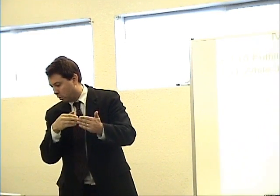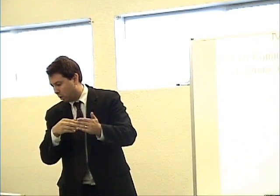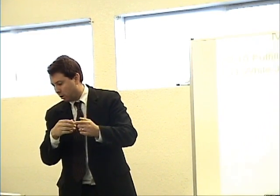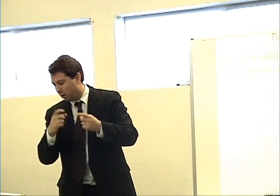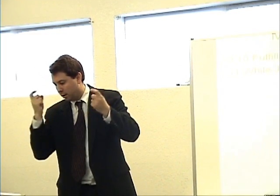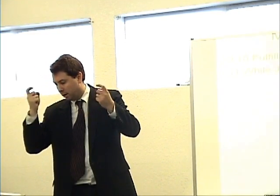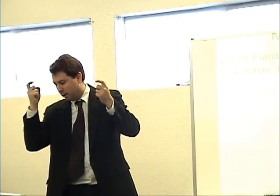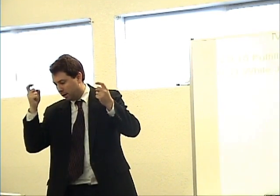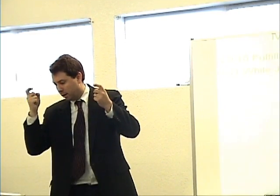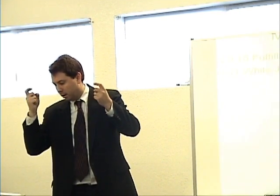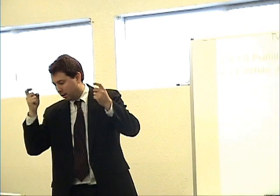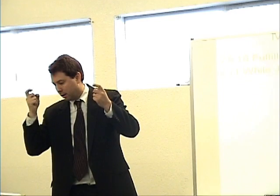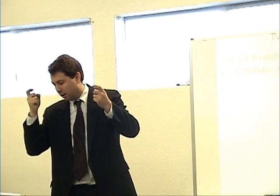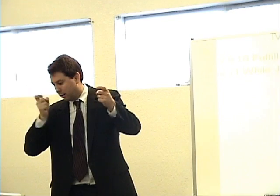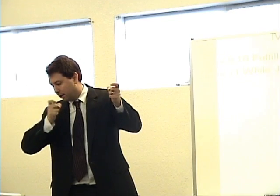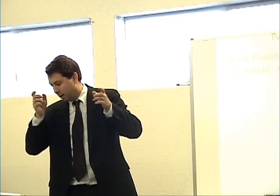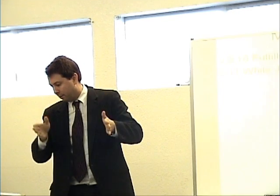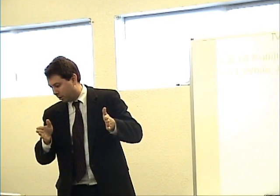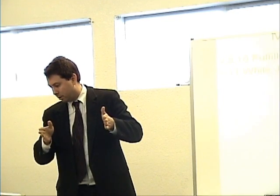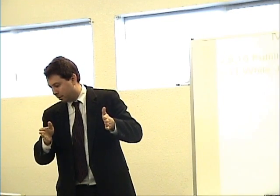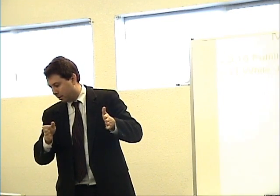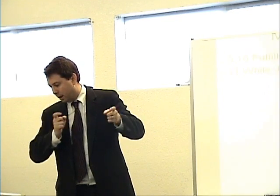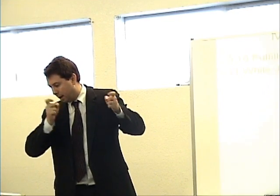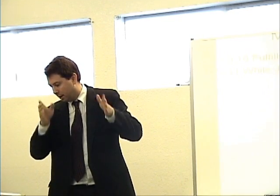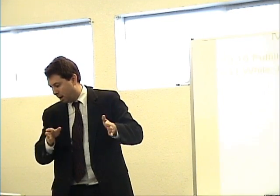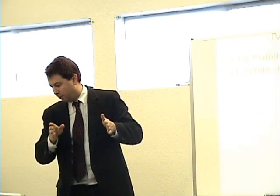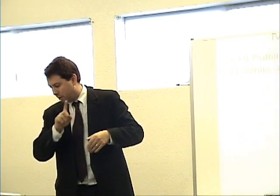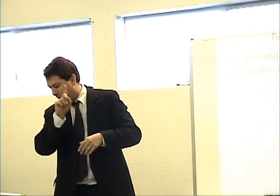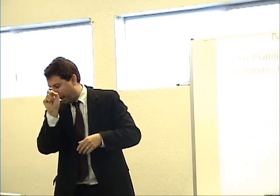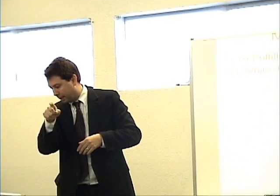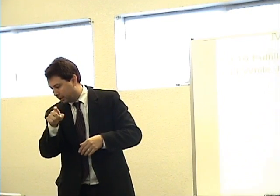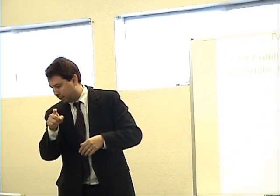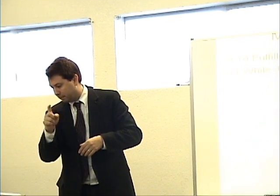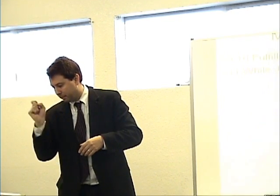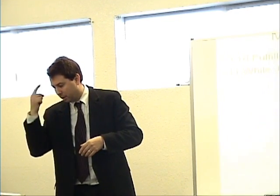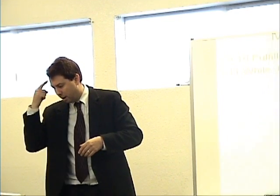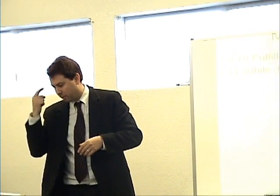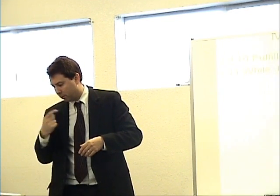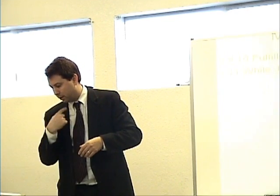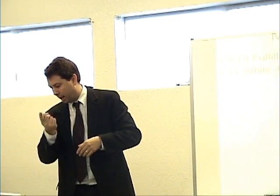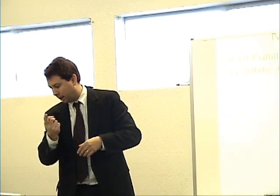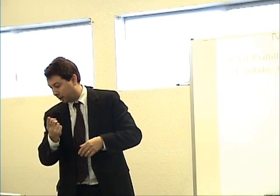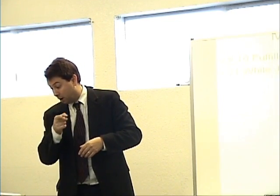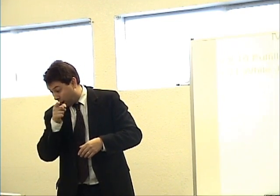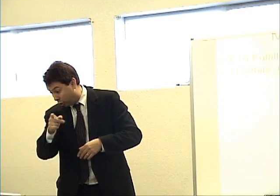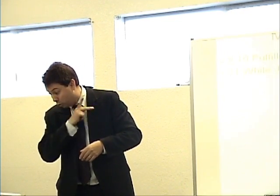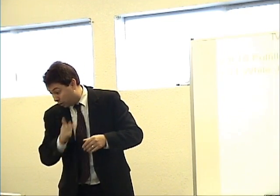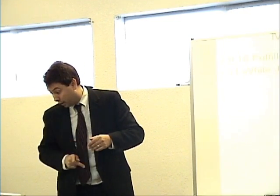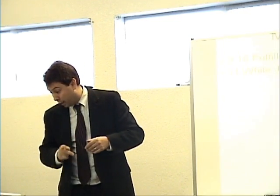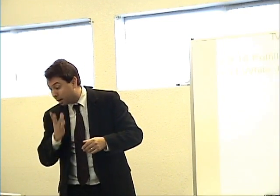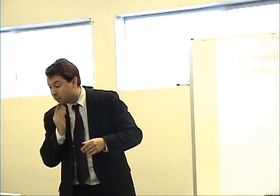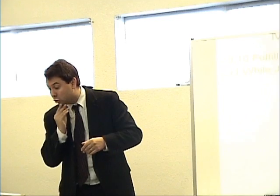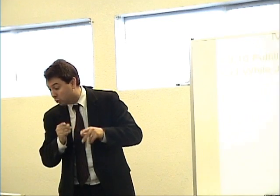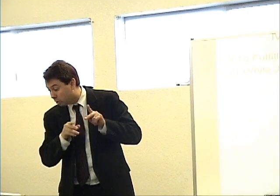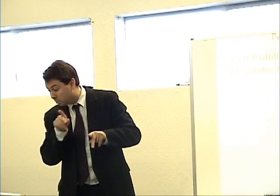before the governor. And the governor asked him, the governor tell him, are you the king of the Jewish